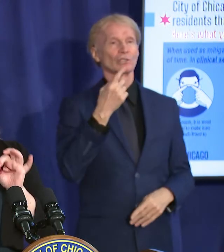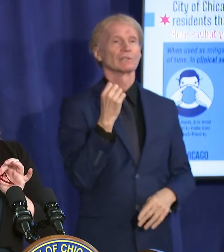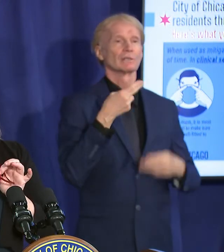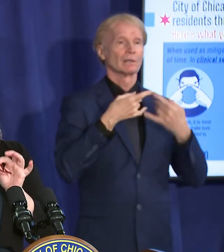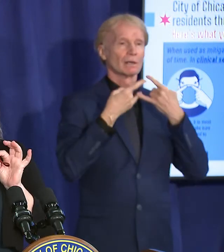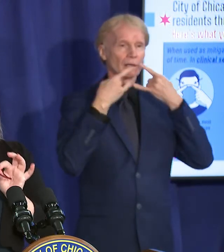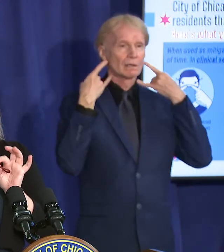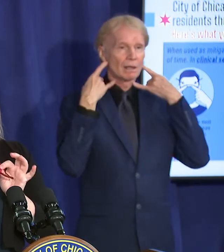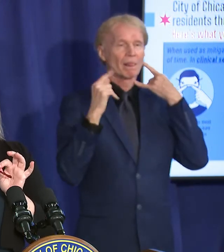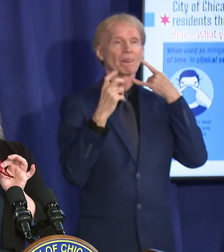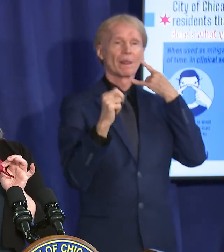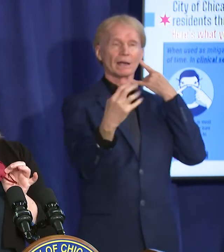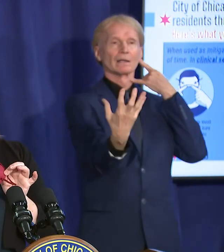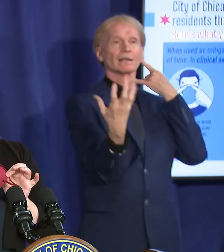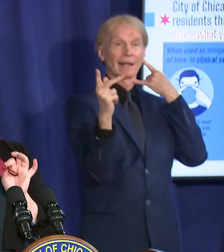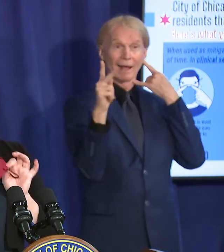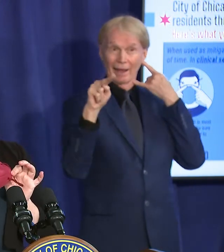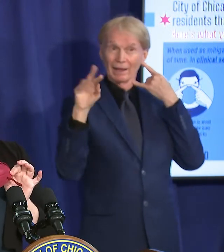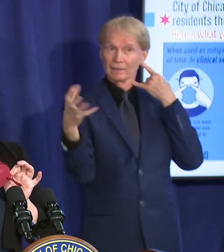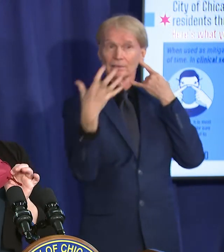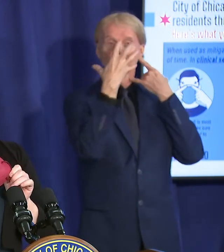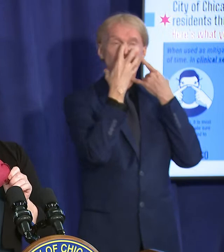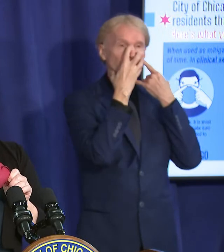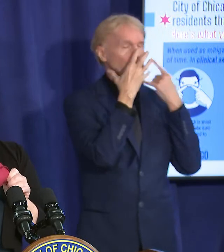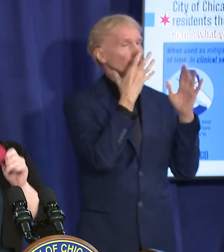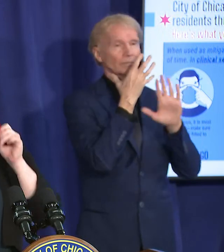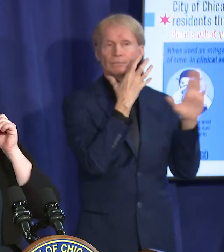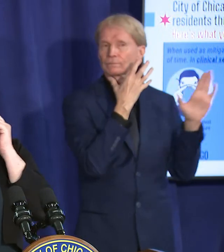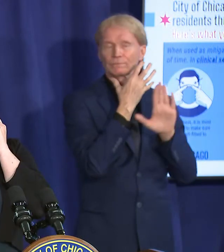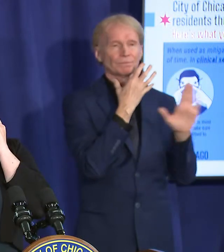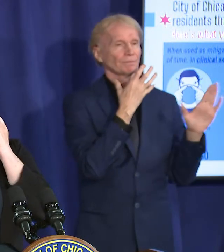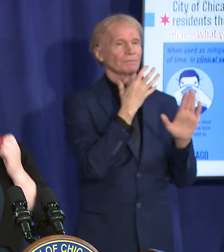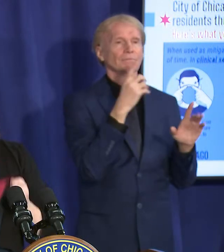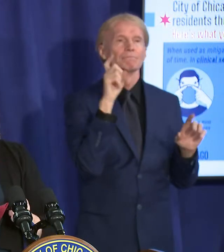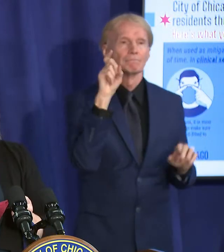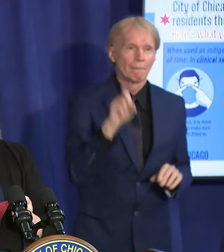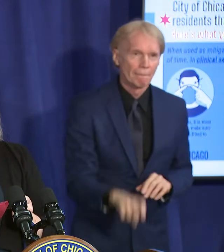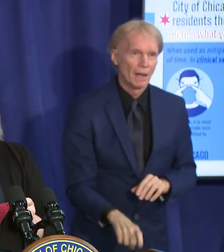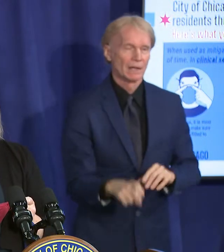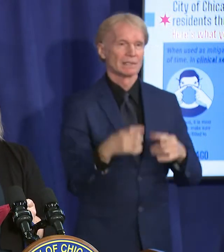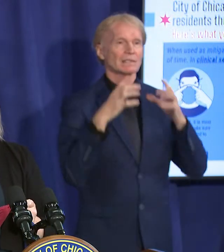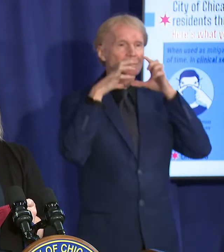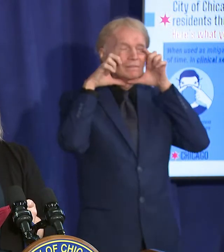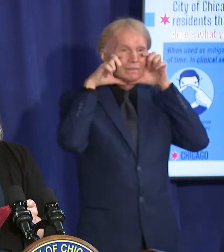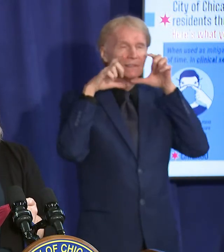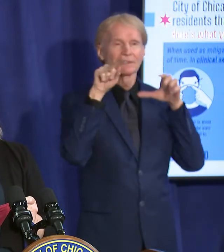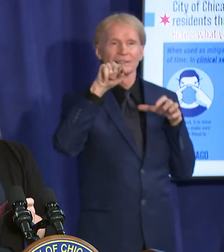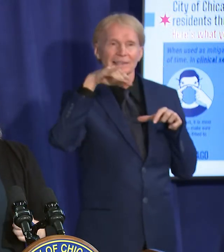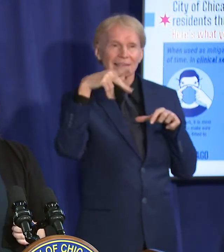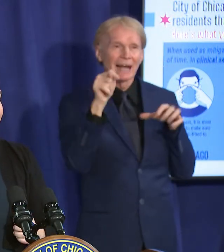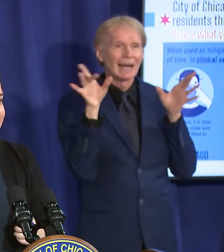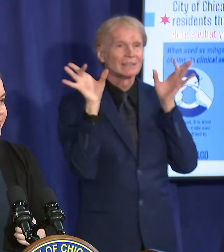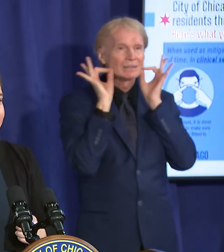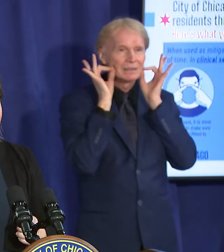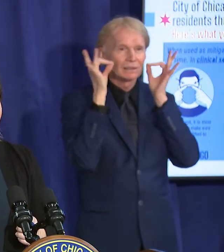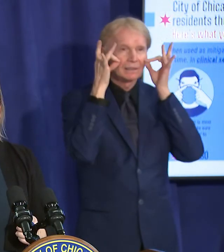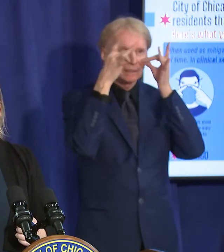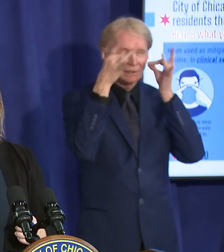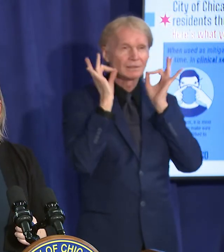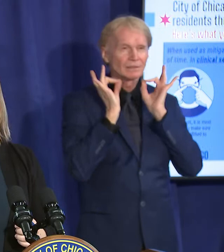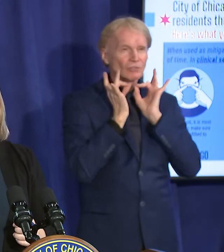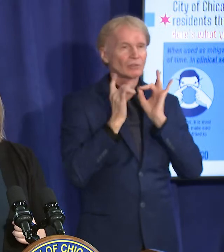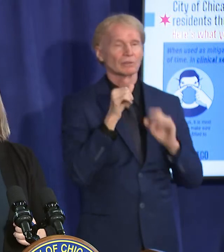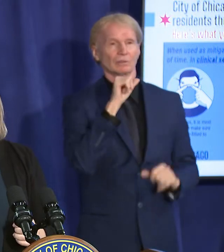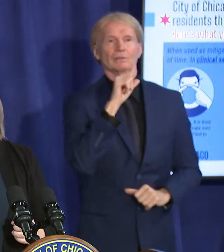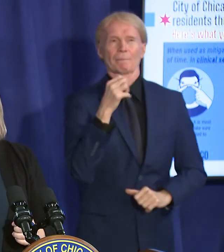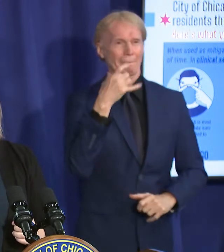It is important that KN95 masks or N95 masks fit tight to your face. A mask is not